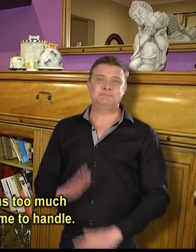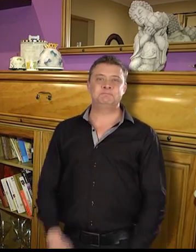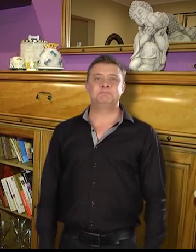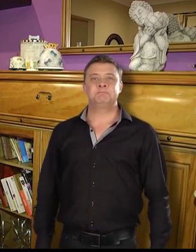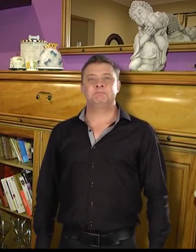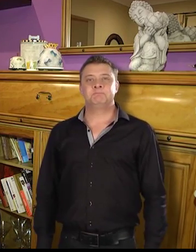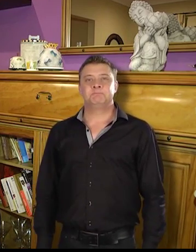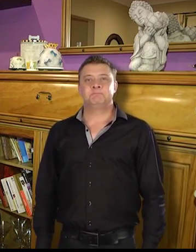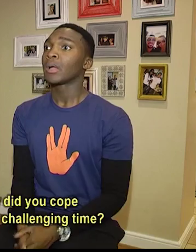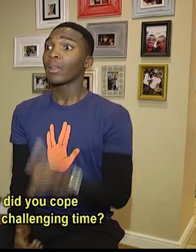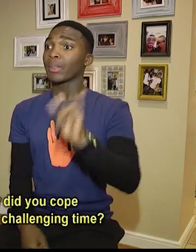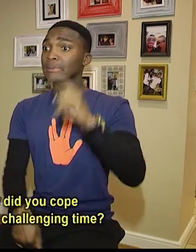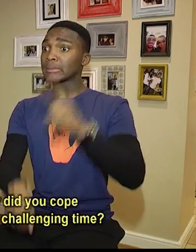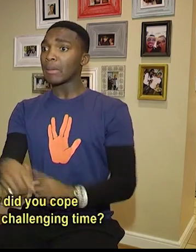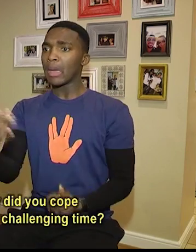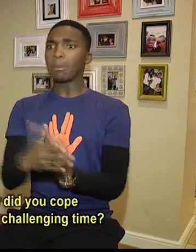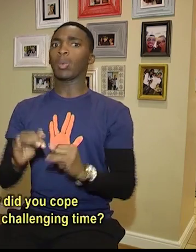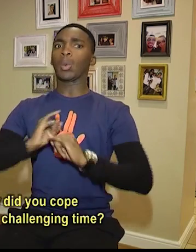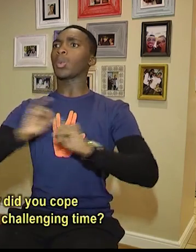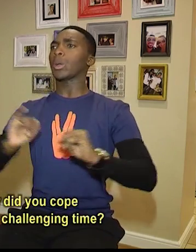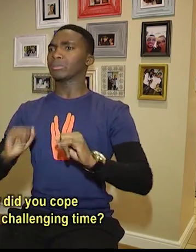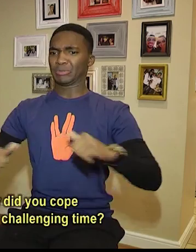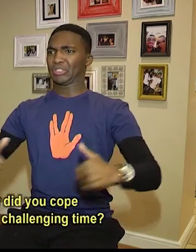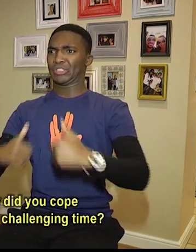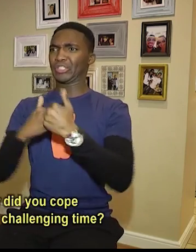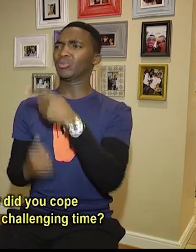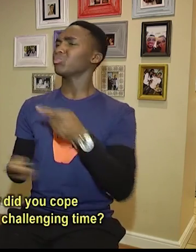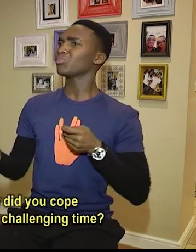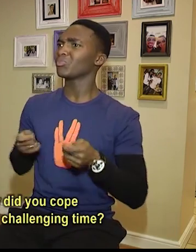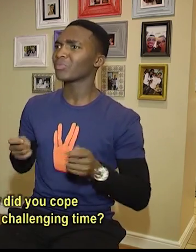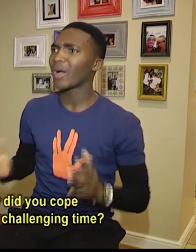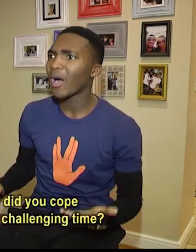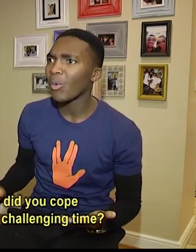handle. How did you cope with that challenging time?